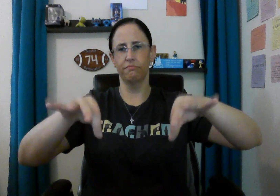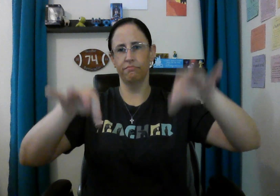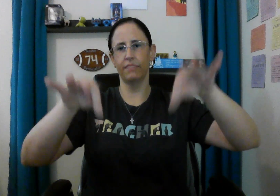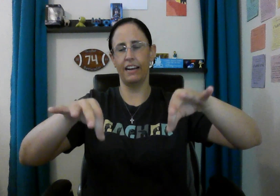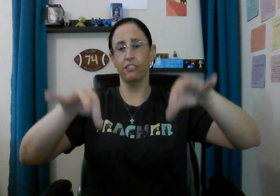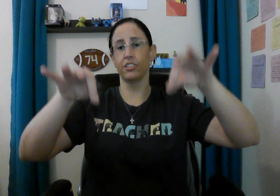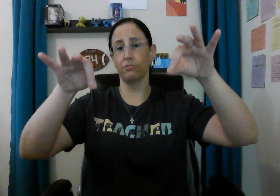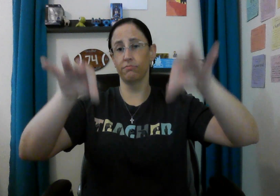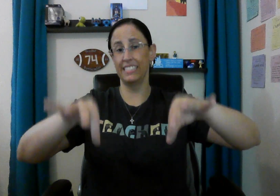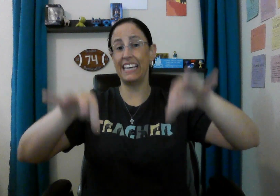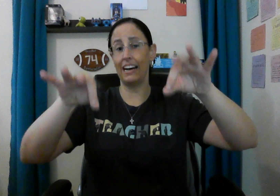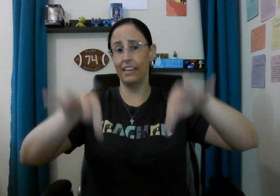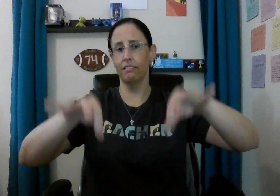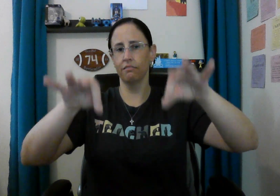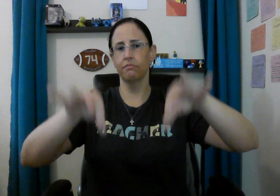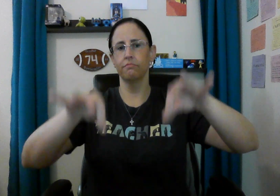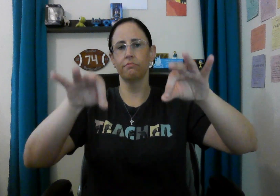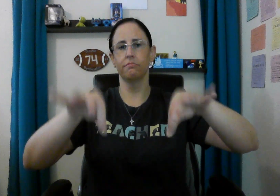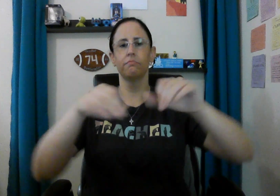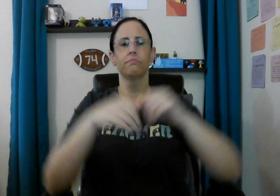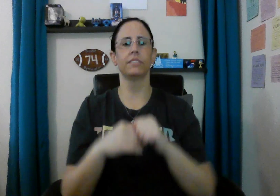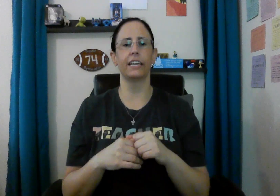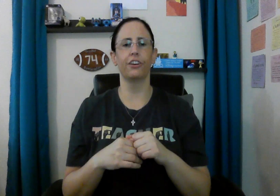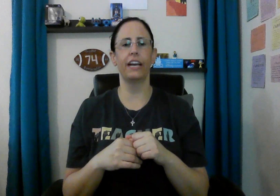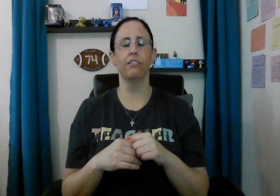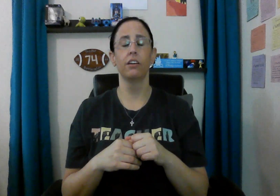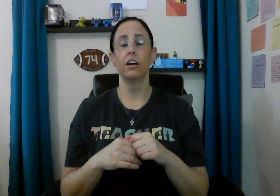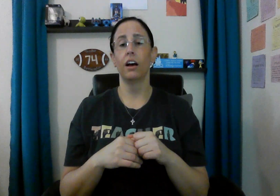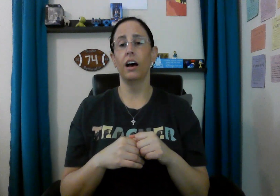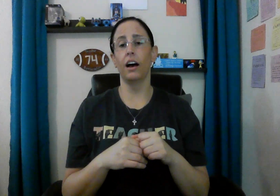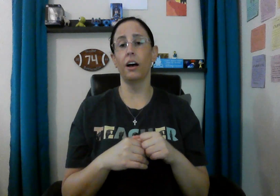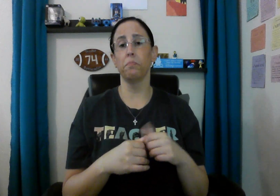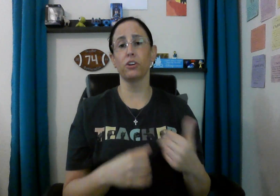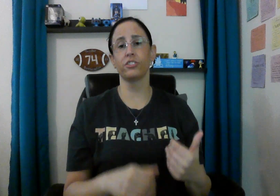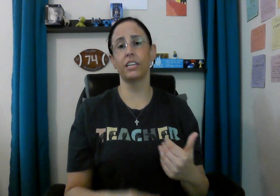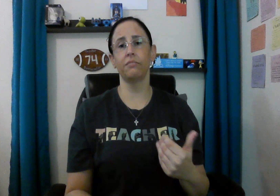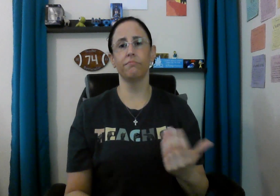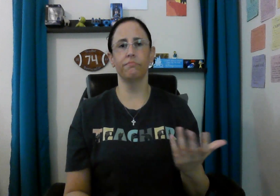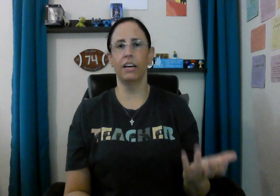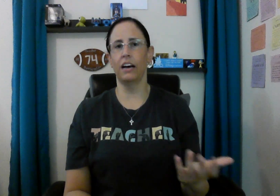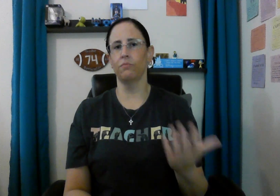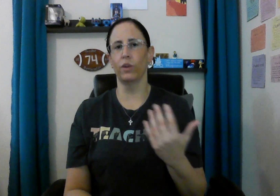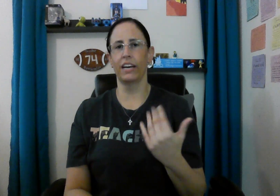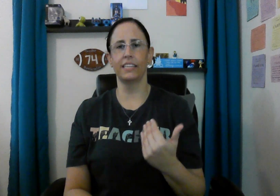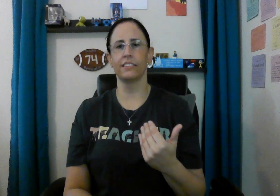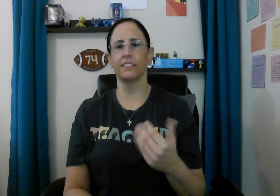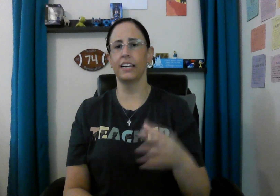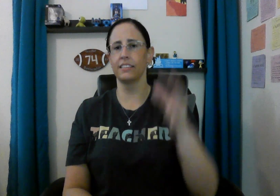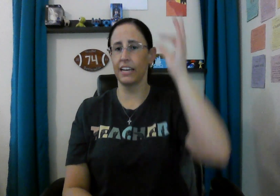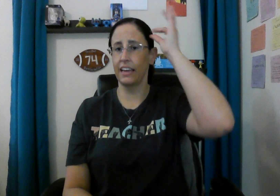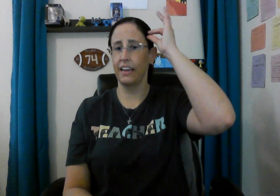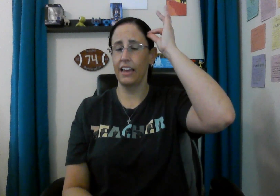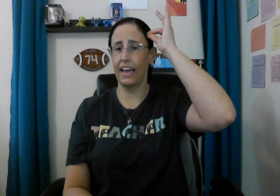the hair, so dyeing your hair. Personally, what I tend to sign is like